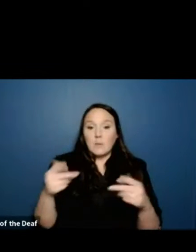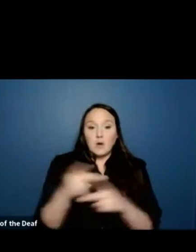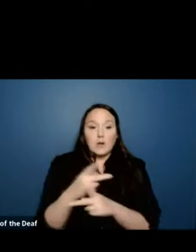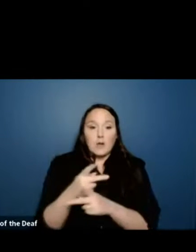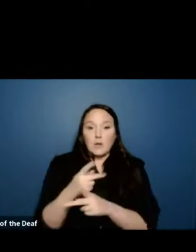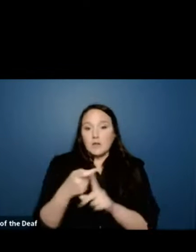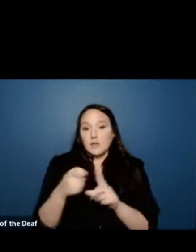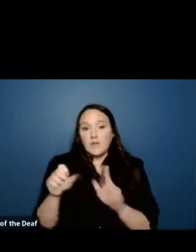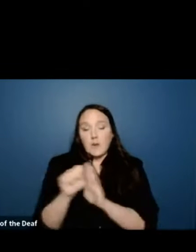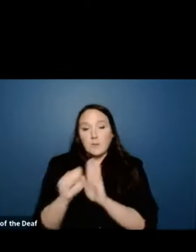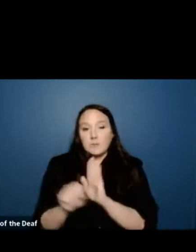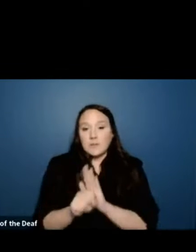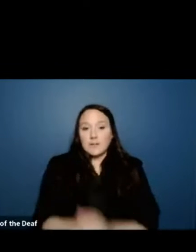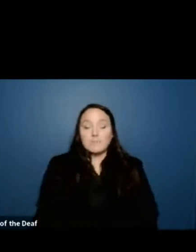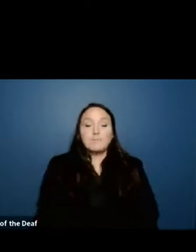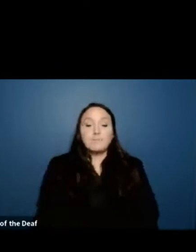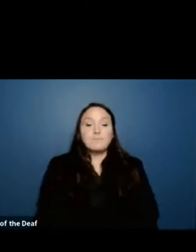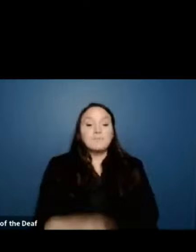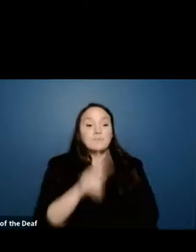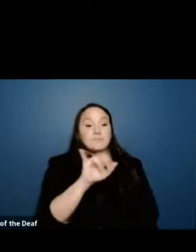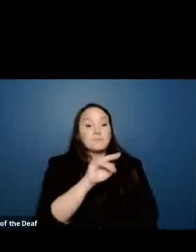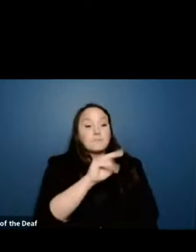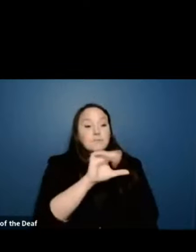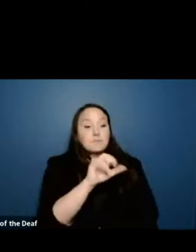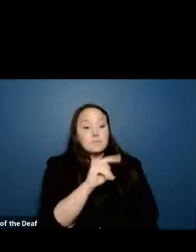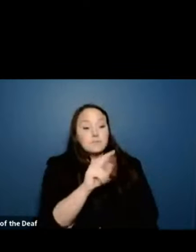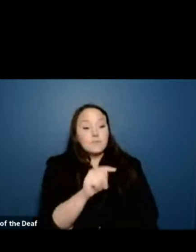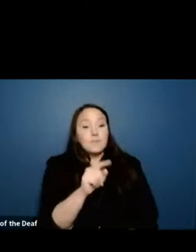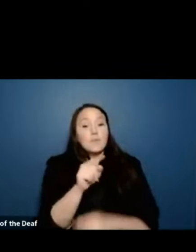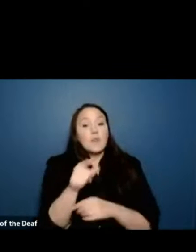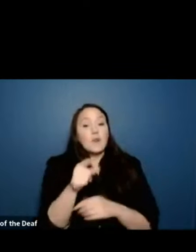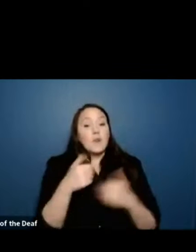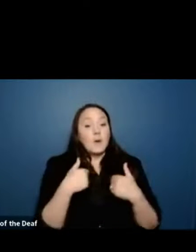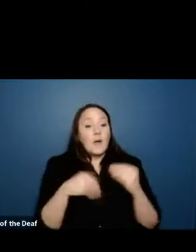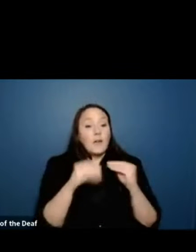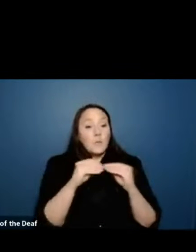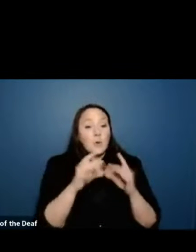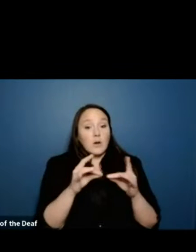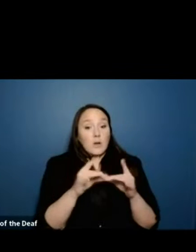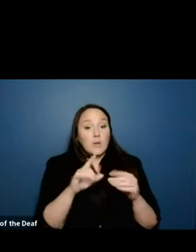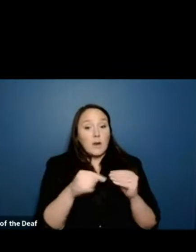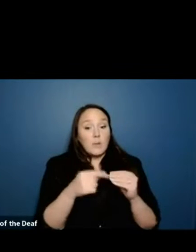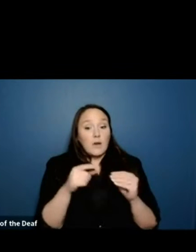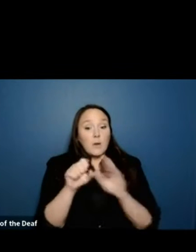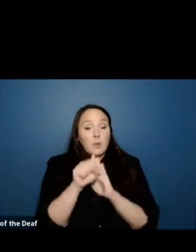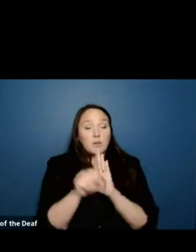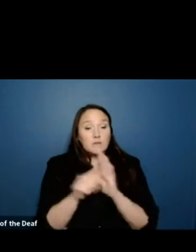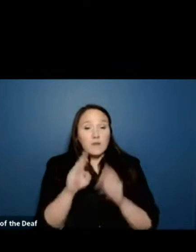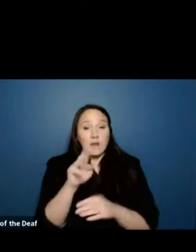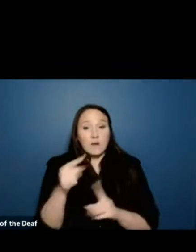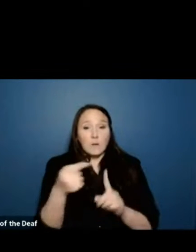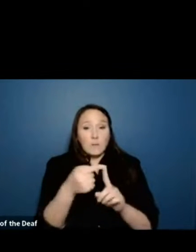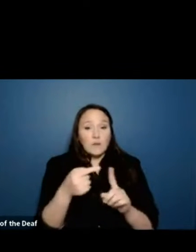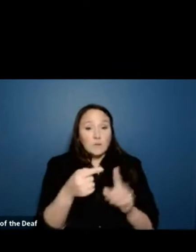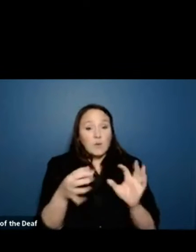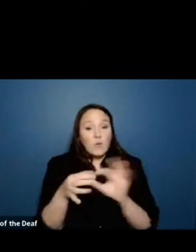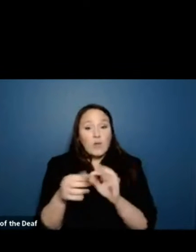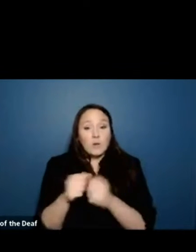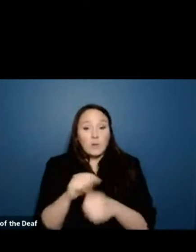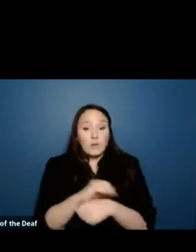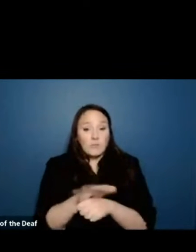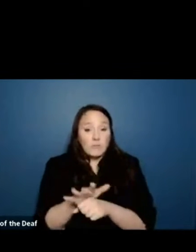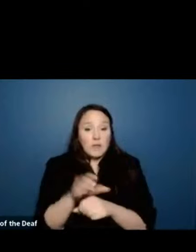state. From Vincent with Knox News, do you have further comment about the state of benchmarks relative to the pandemic in the